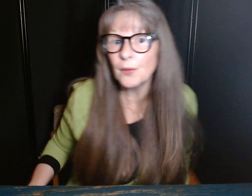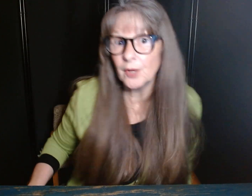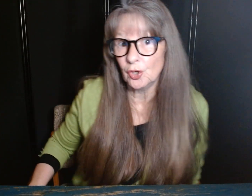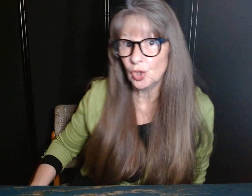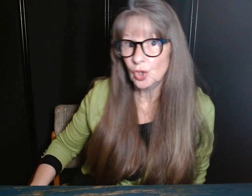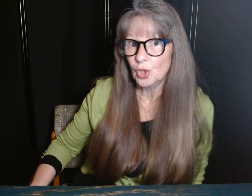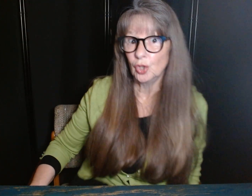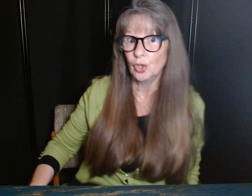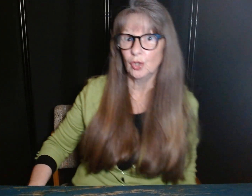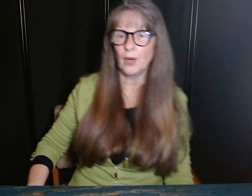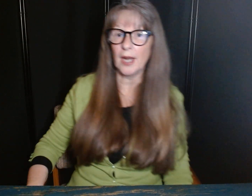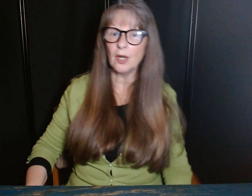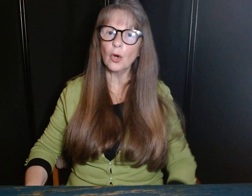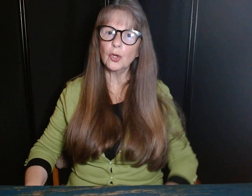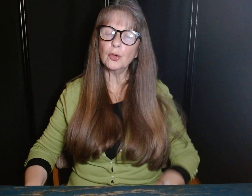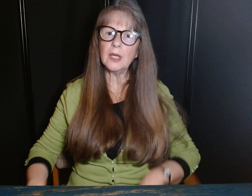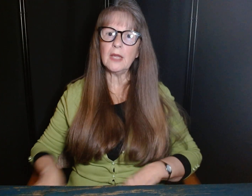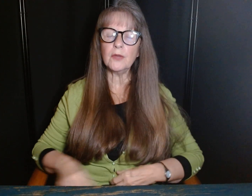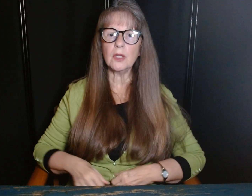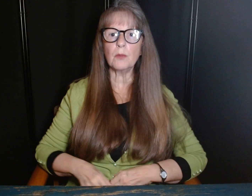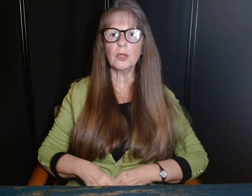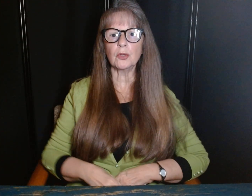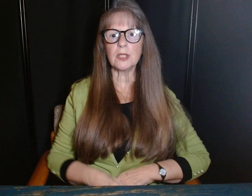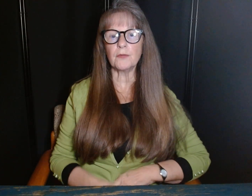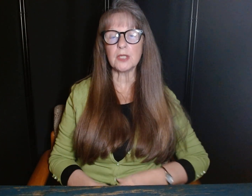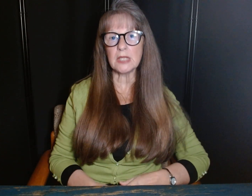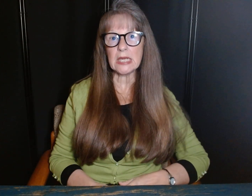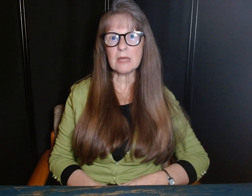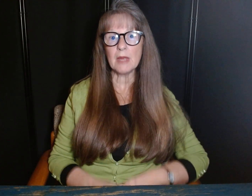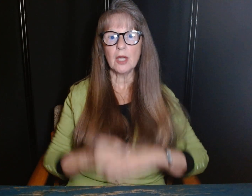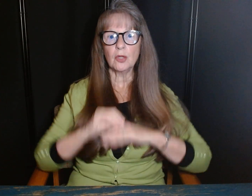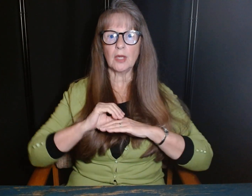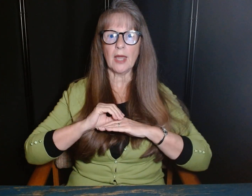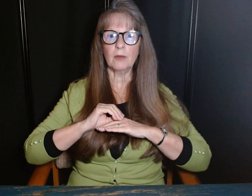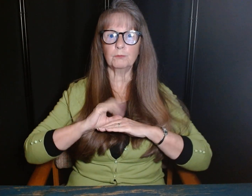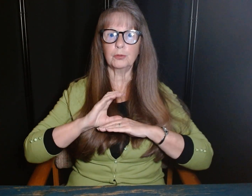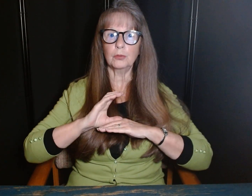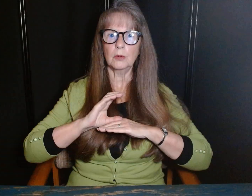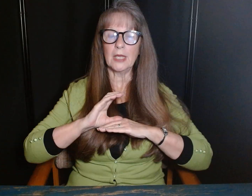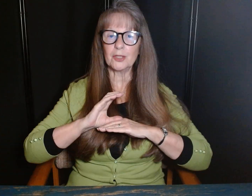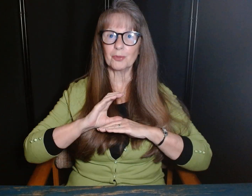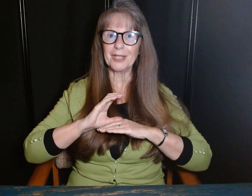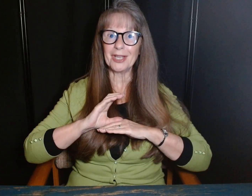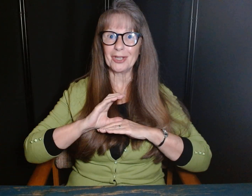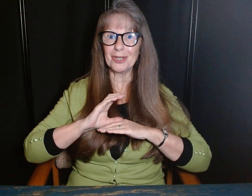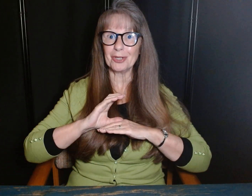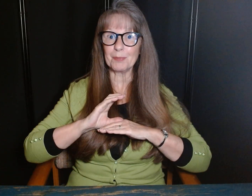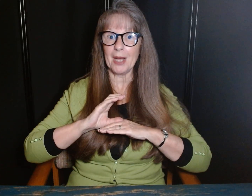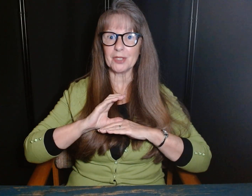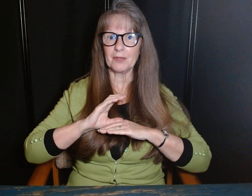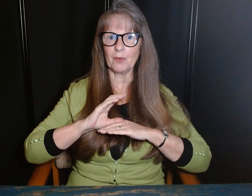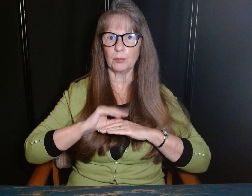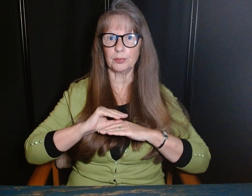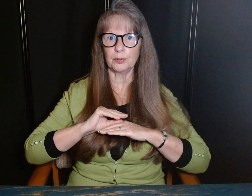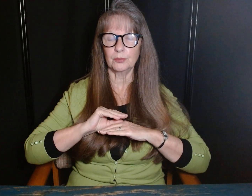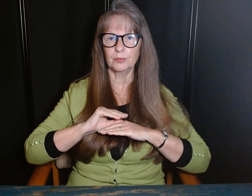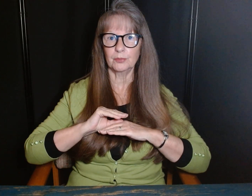inferior, right? Or you could even, when your self esteem, you can have, it's really good, it's positive, or,